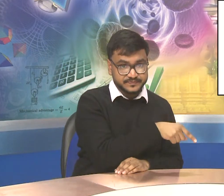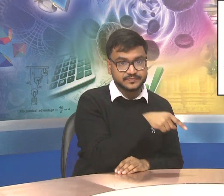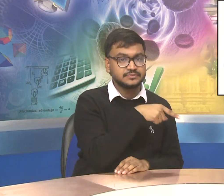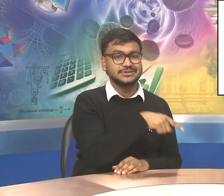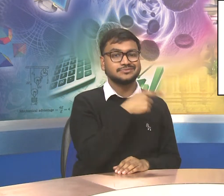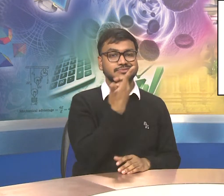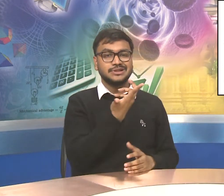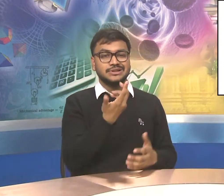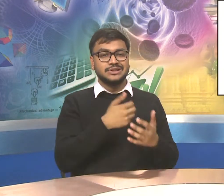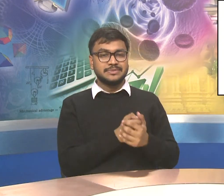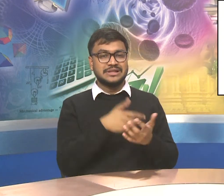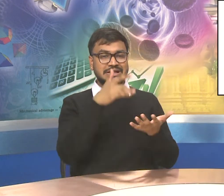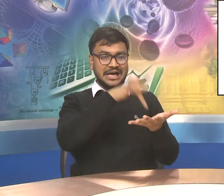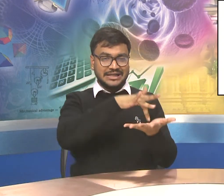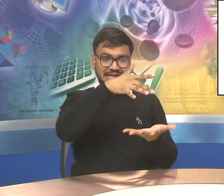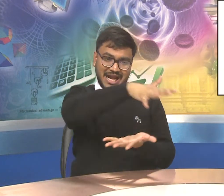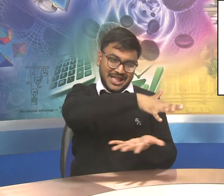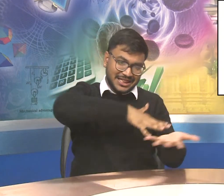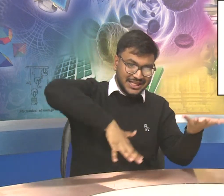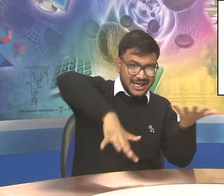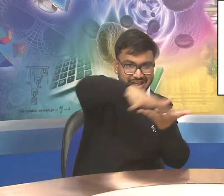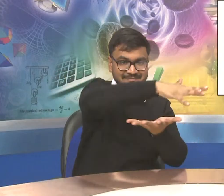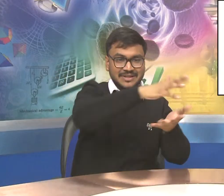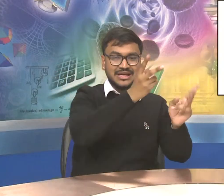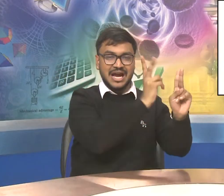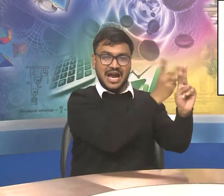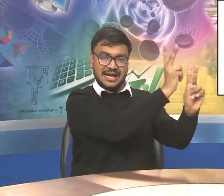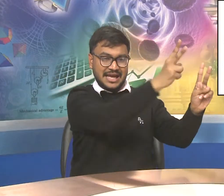Third, reference services